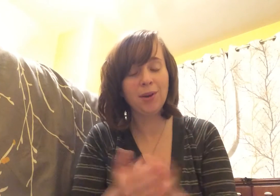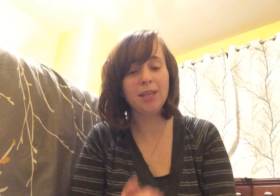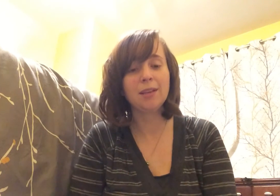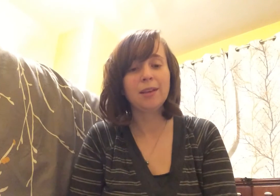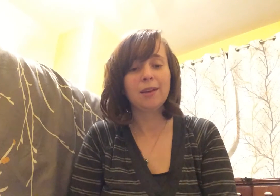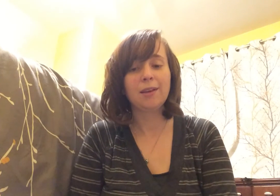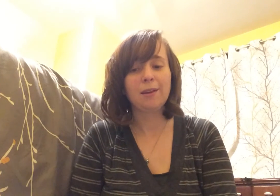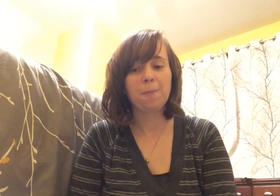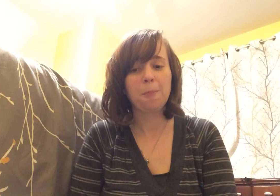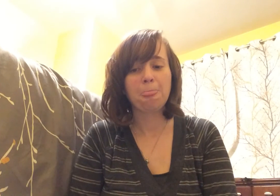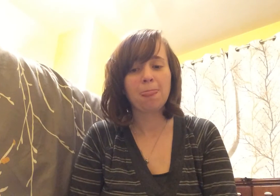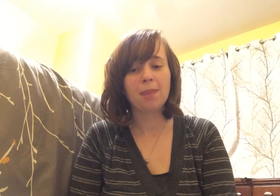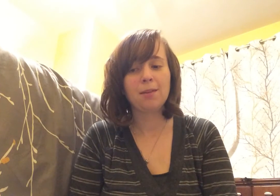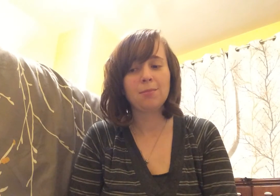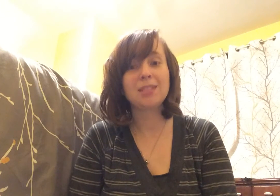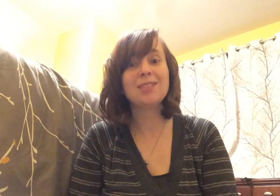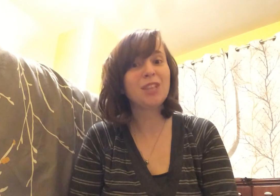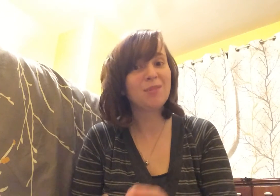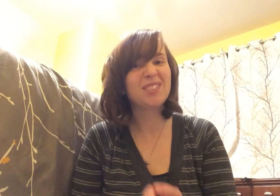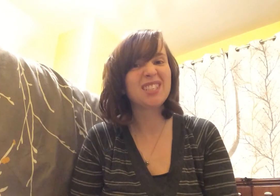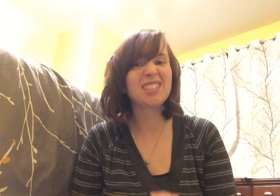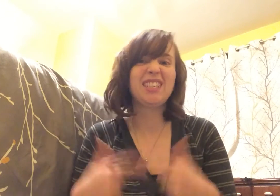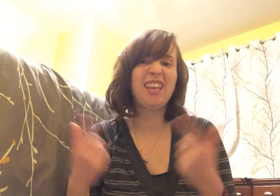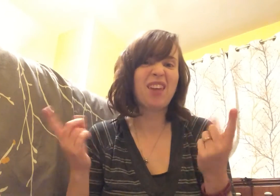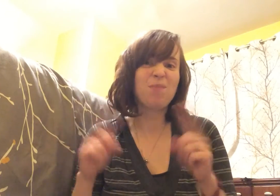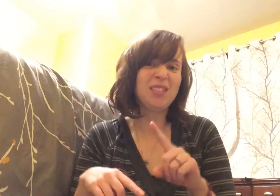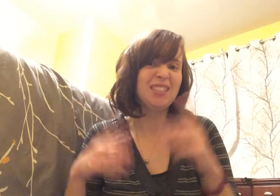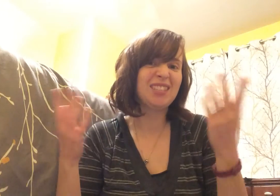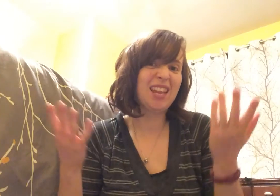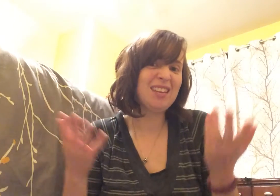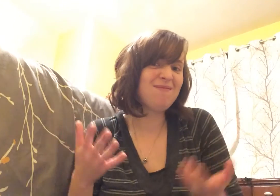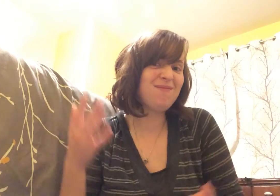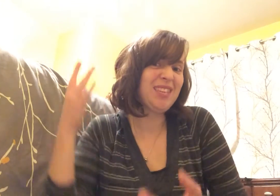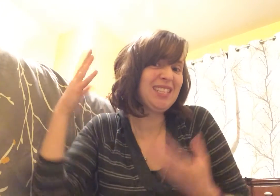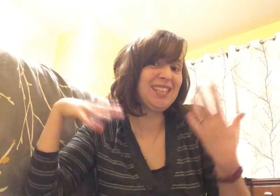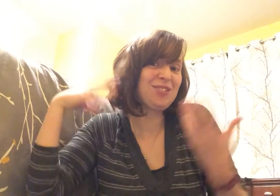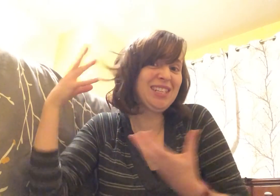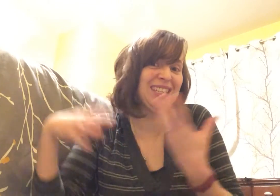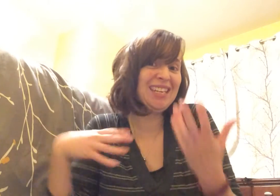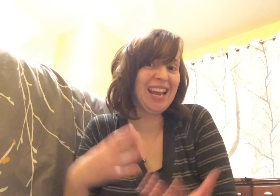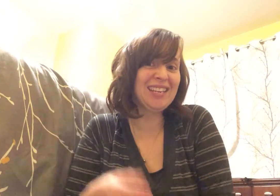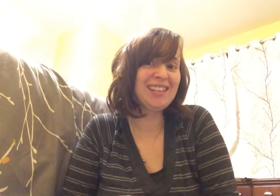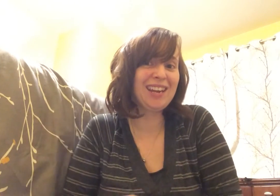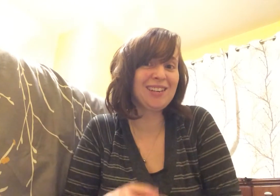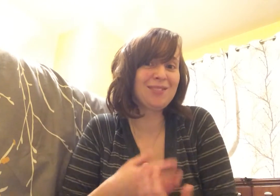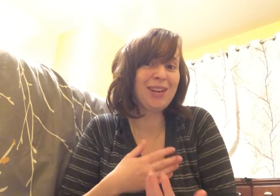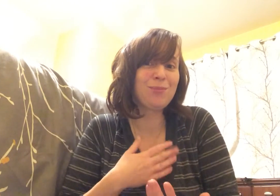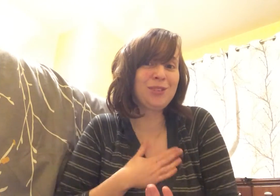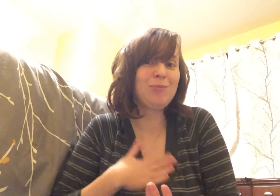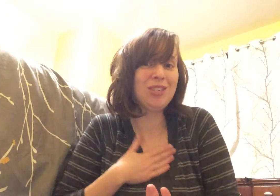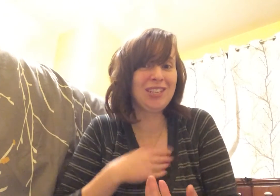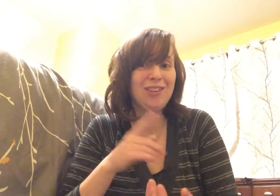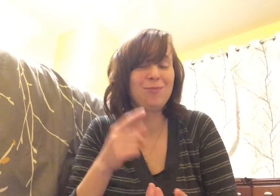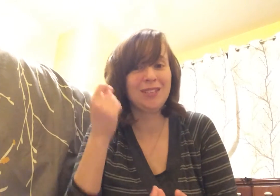it. But sometimes life happens and things get crazy, and I really appreciate you being